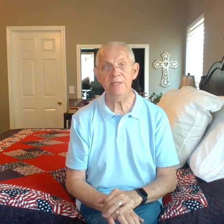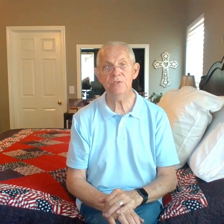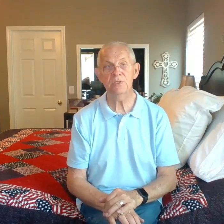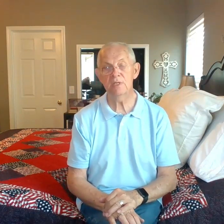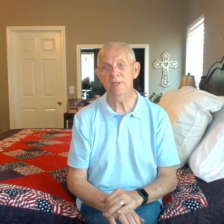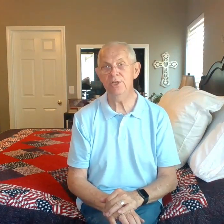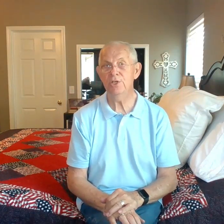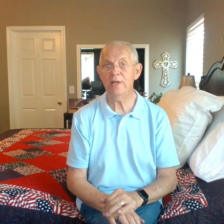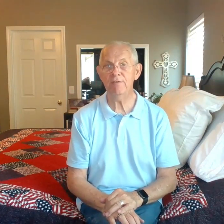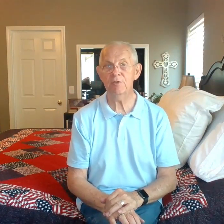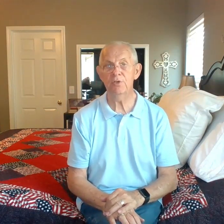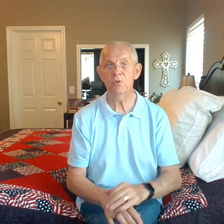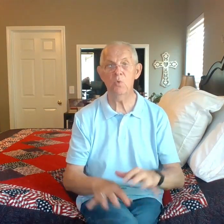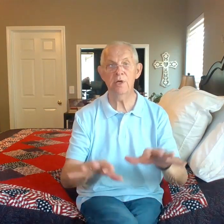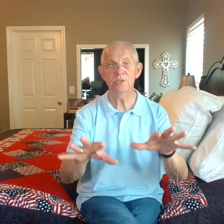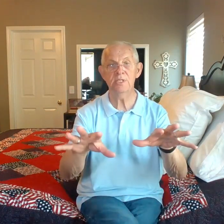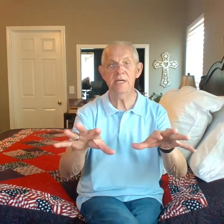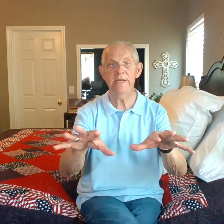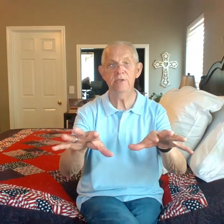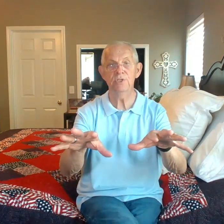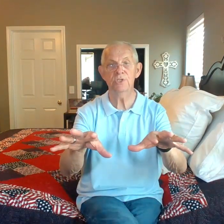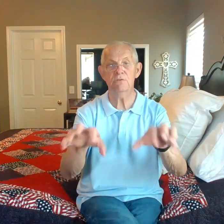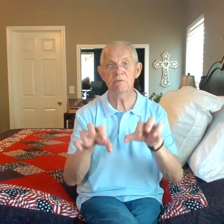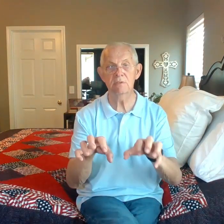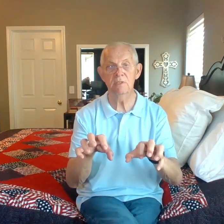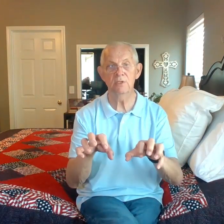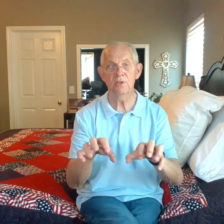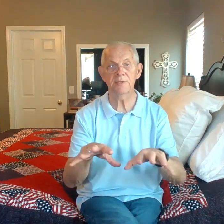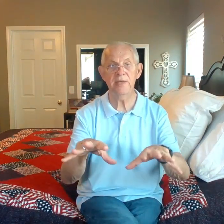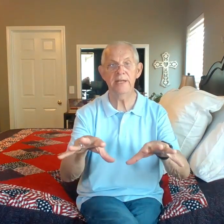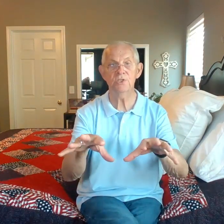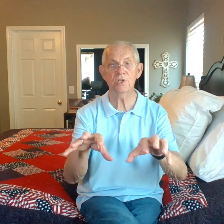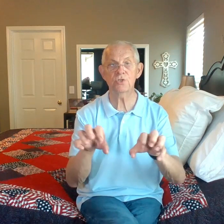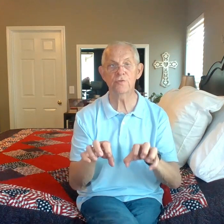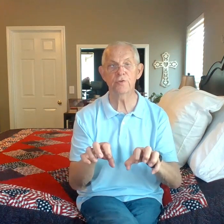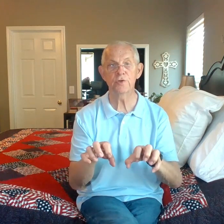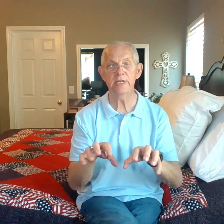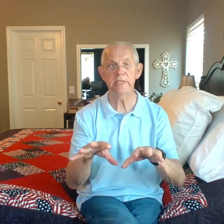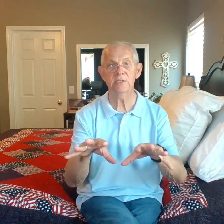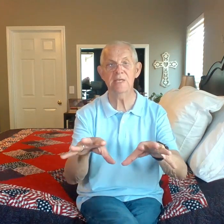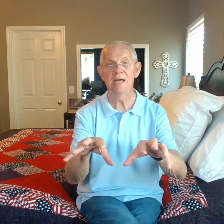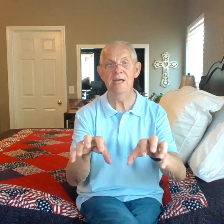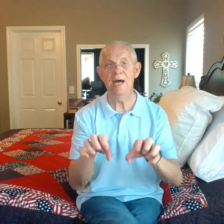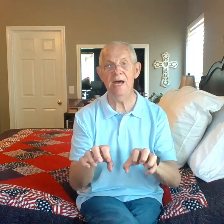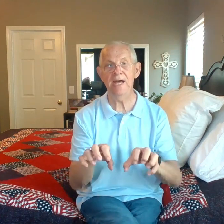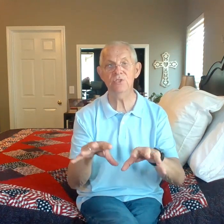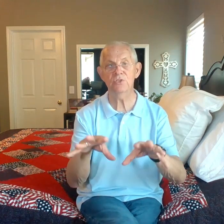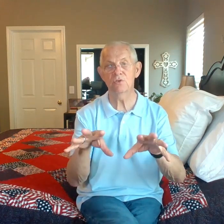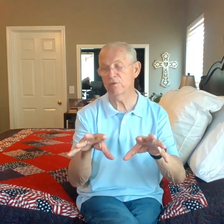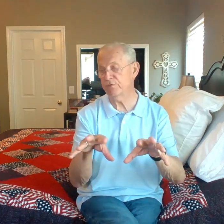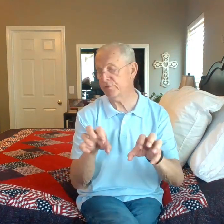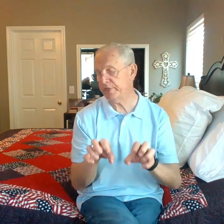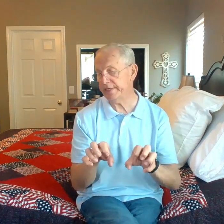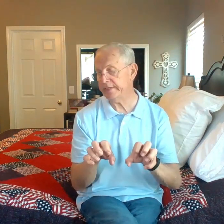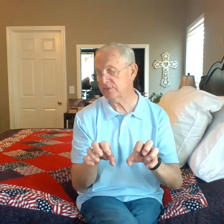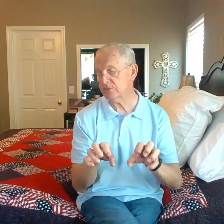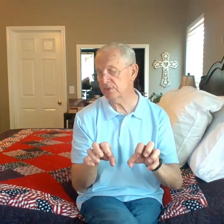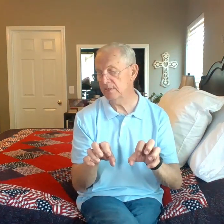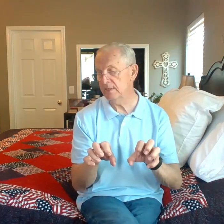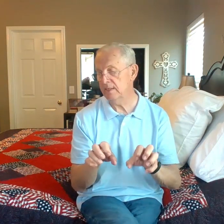Ice, you don't have to do the water sign, you just do like that. It's also freeze. Ice or freeze.